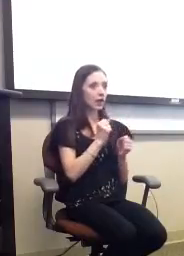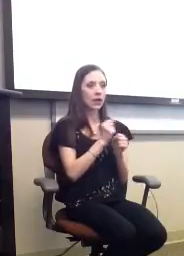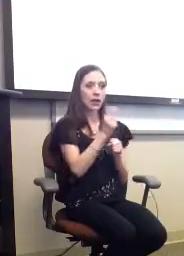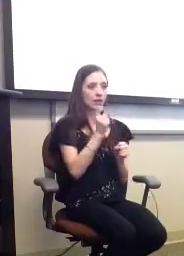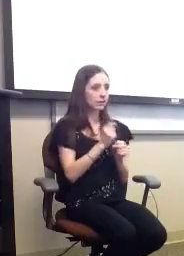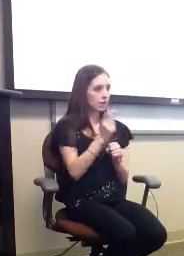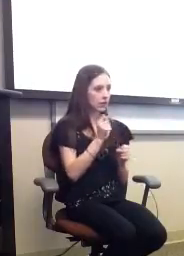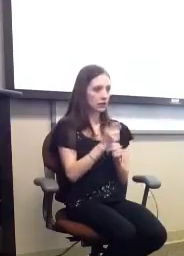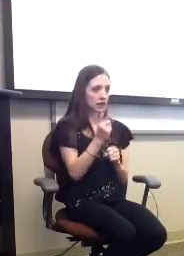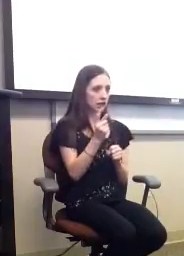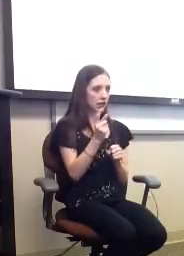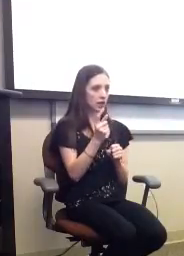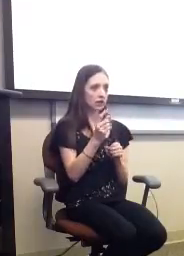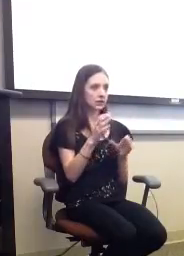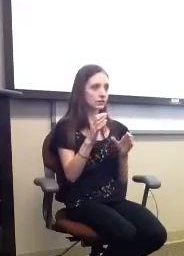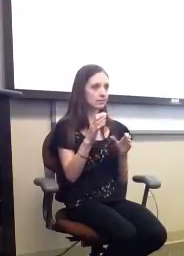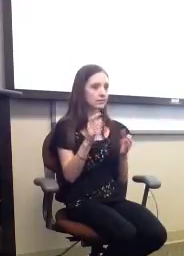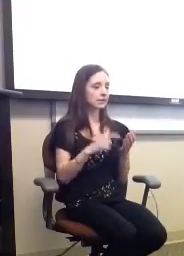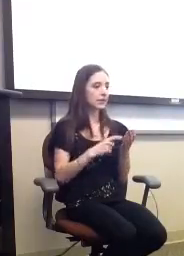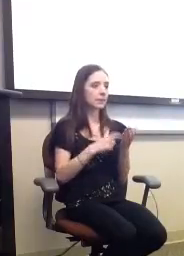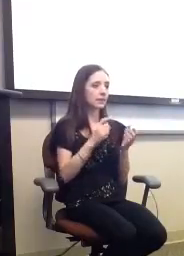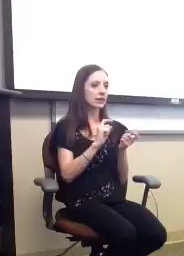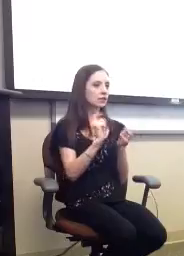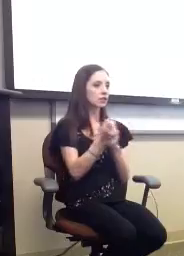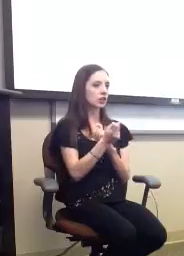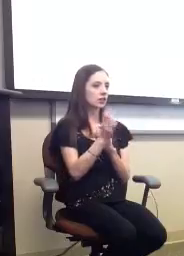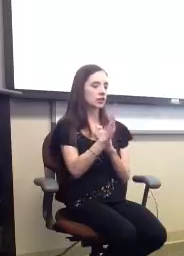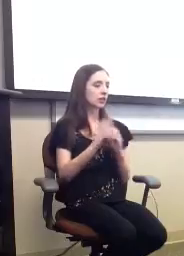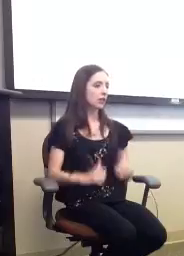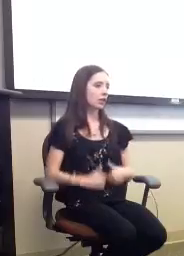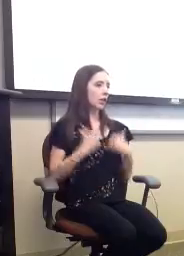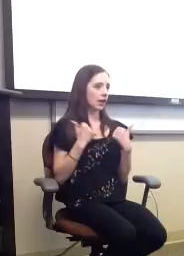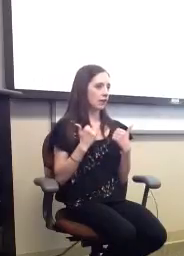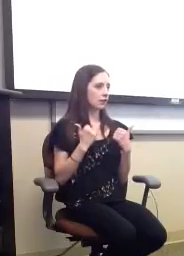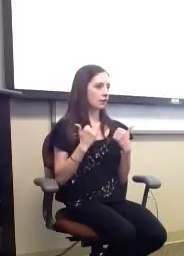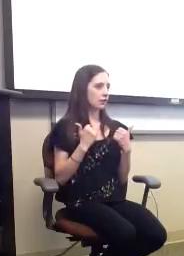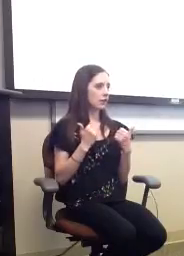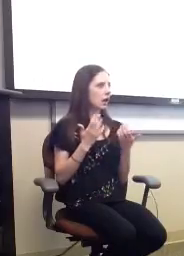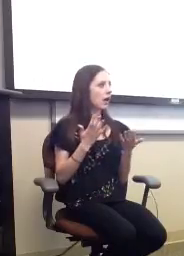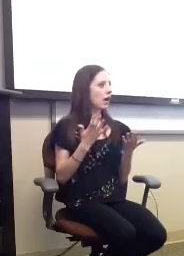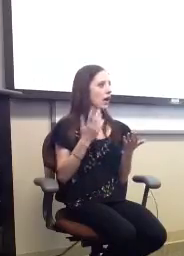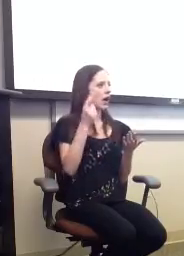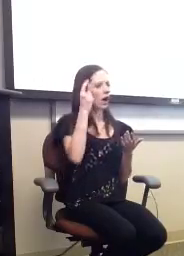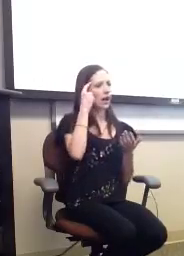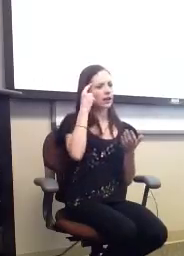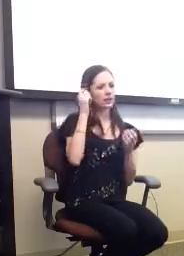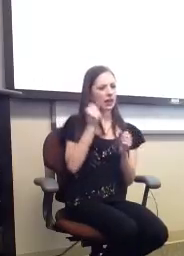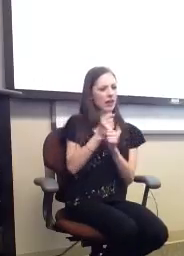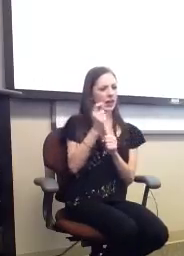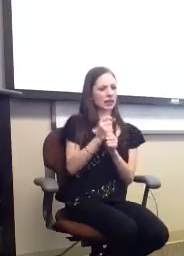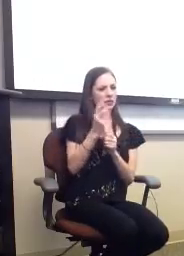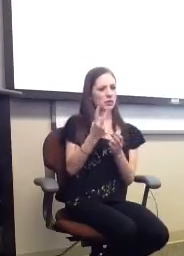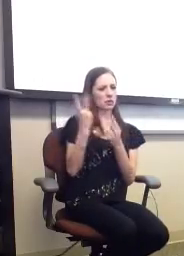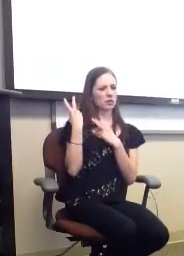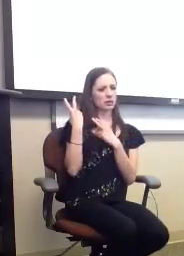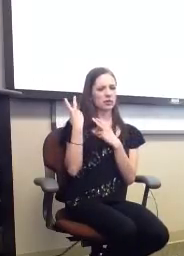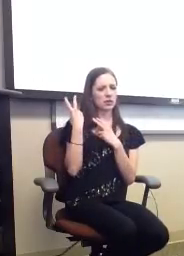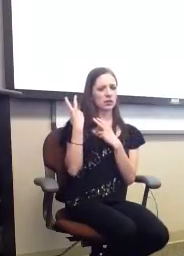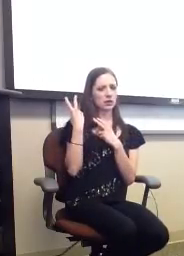that's what you told us in the annual review training was that finances don't have to be reconsidered every year unless there's been a significant change. I